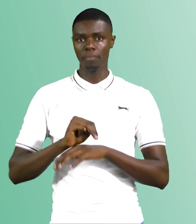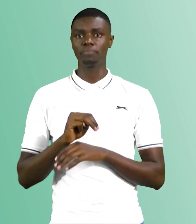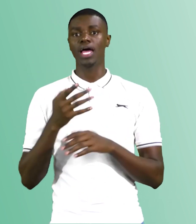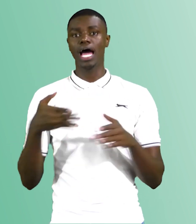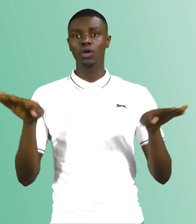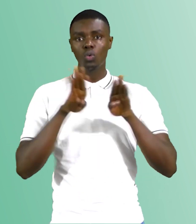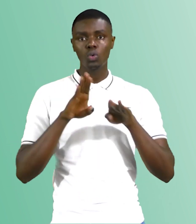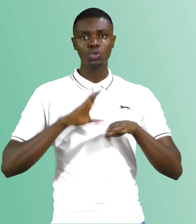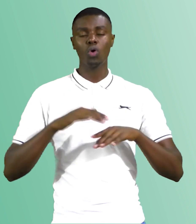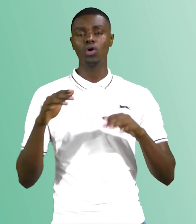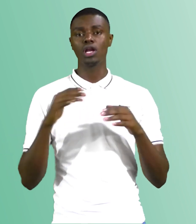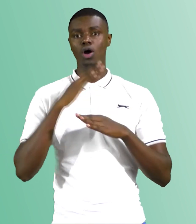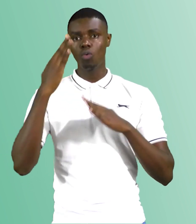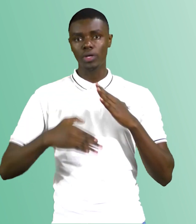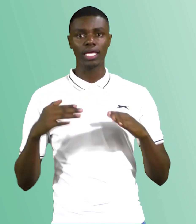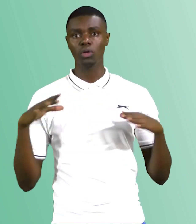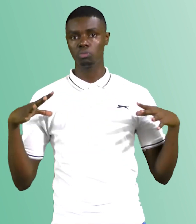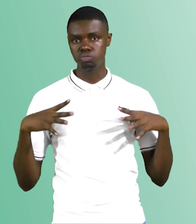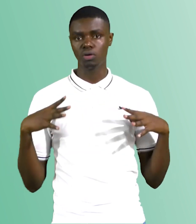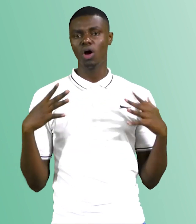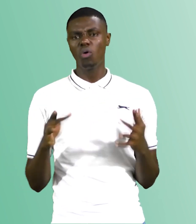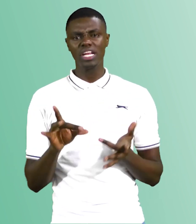on weekends and public holidays except in